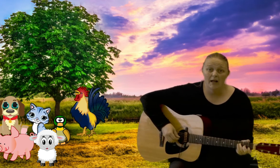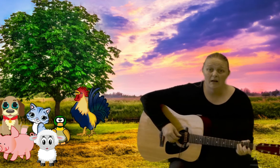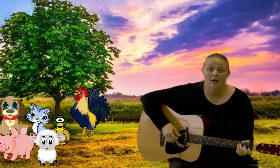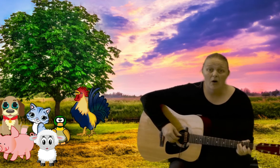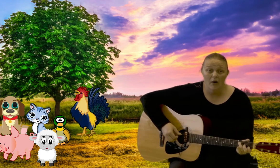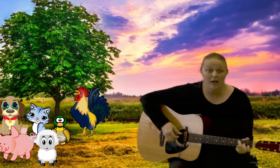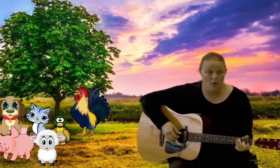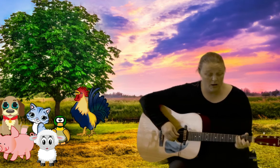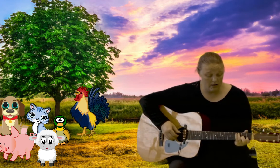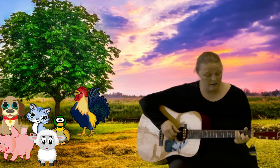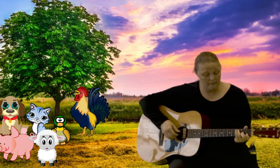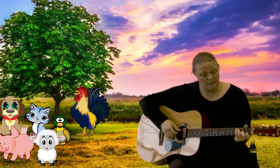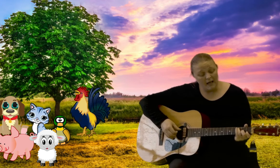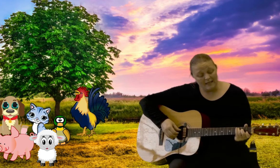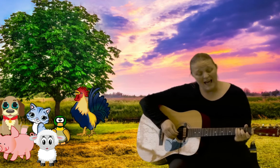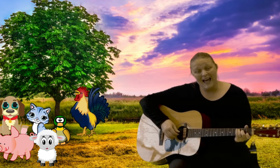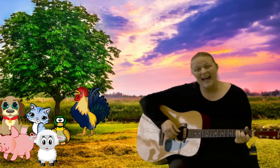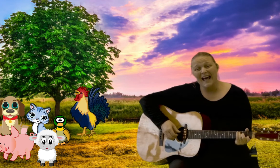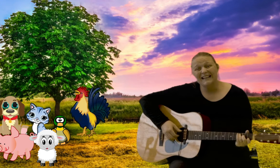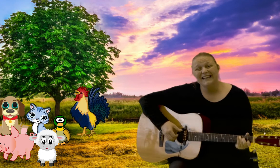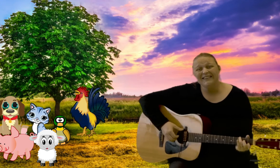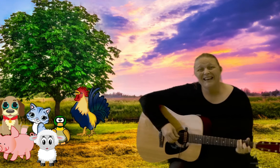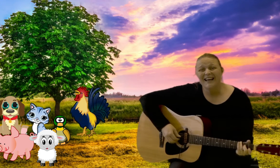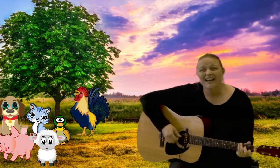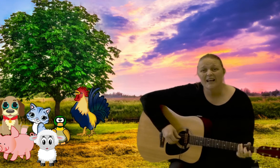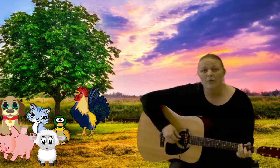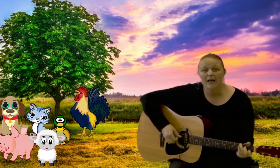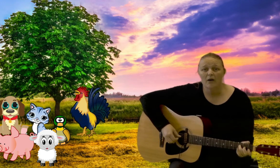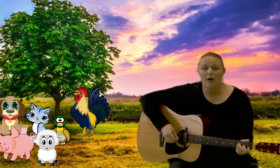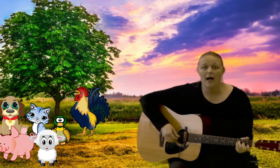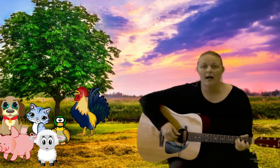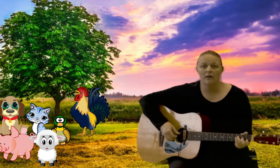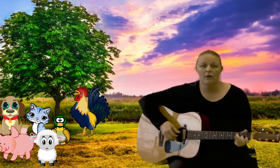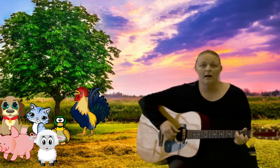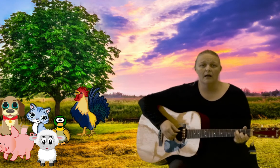Oink, oink, oink. That little duck went quack, quack.